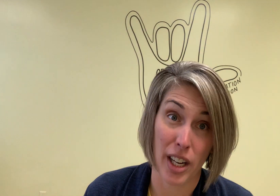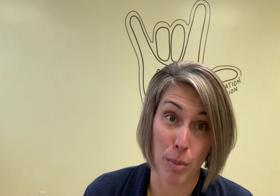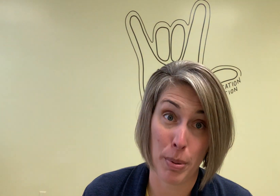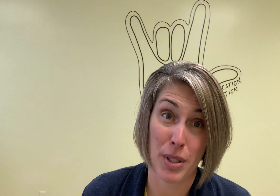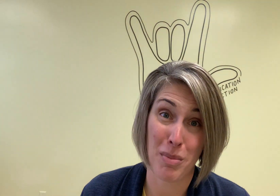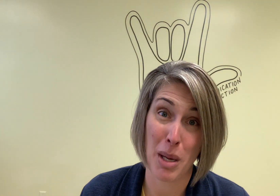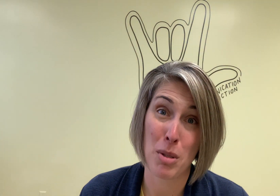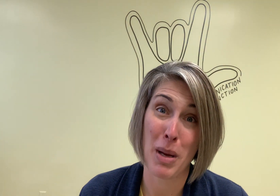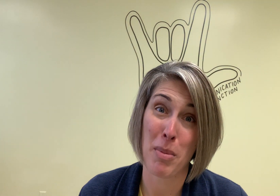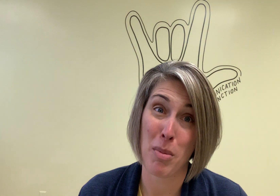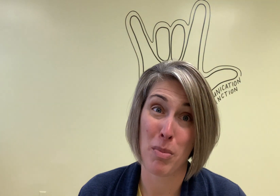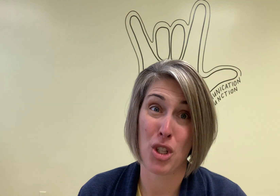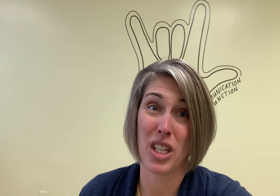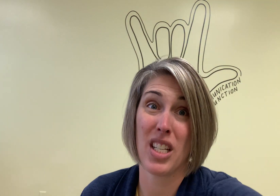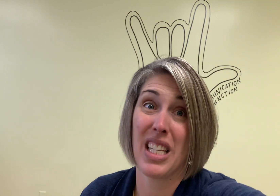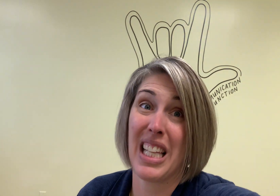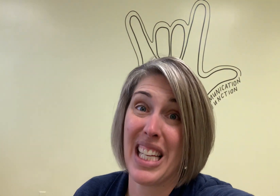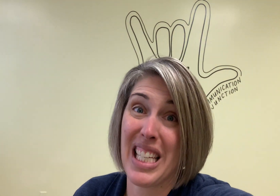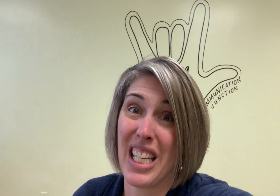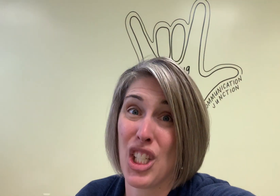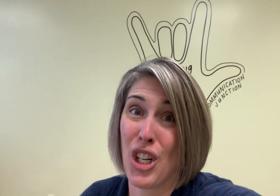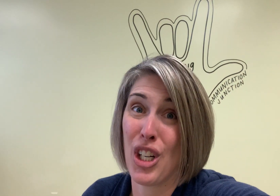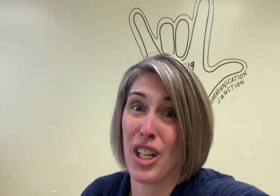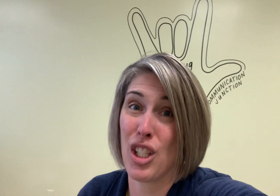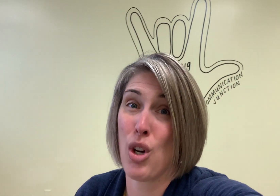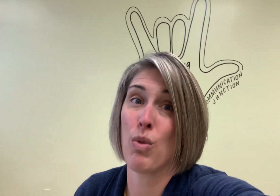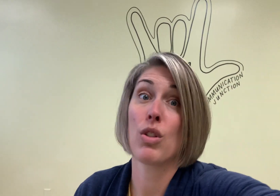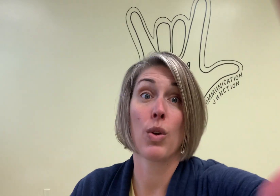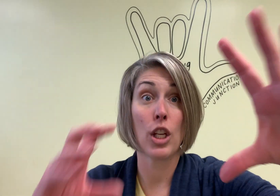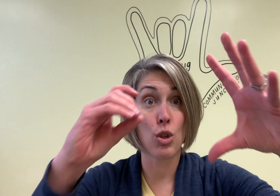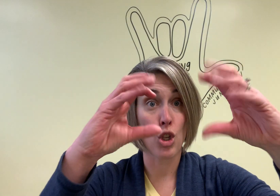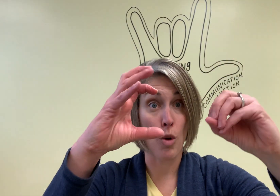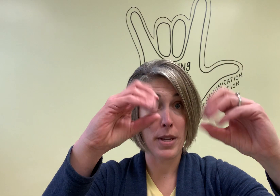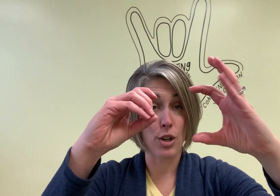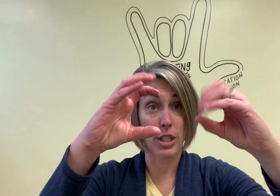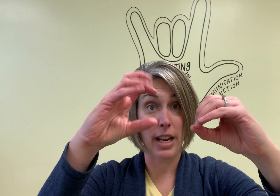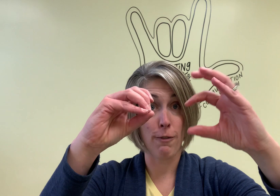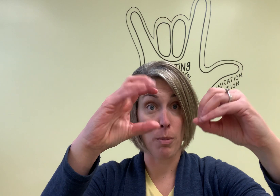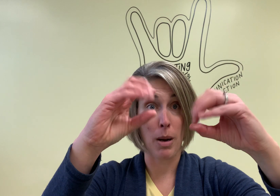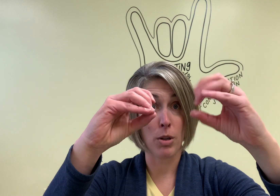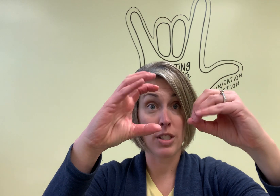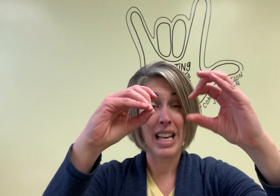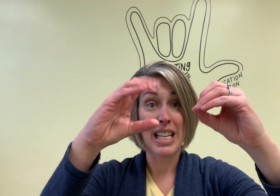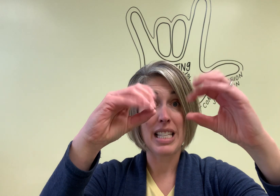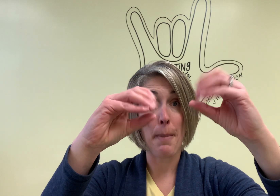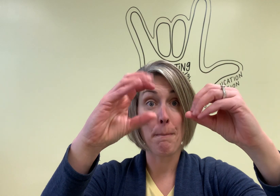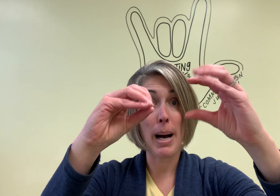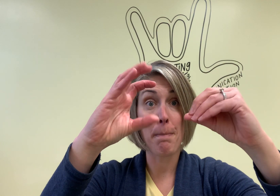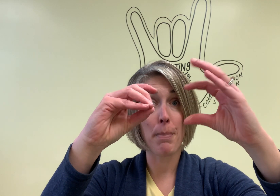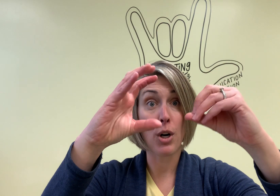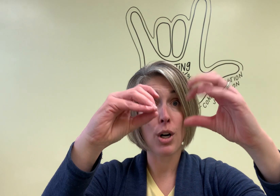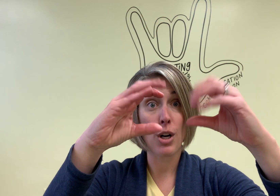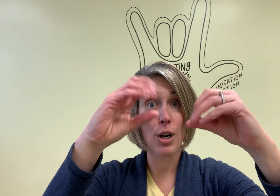help. Sometimes my bubble machine doesn't like to get started on its own. So can you show me your sign for bubbles? Say